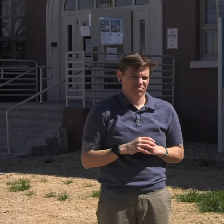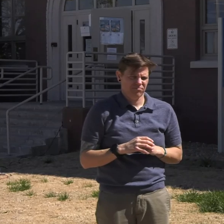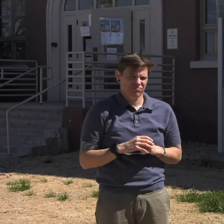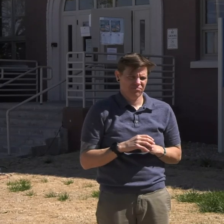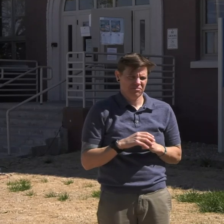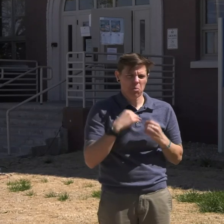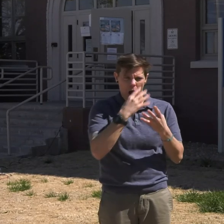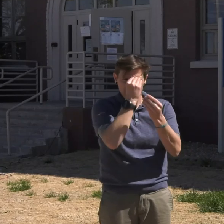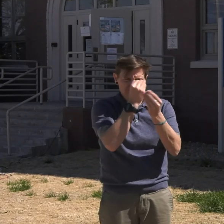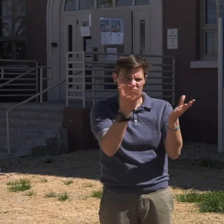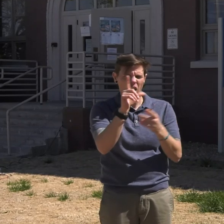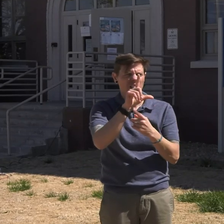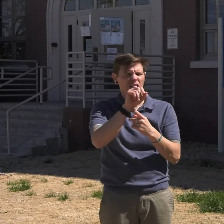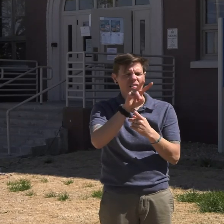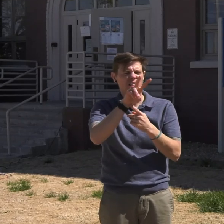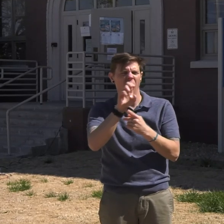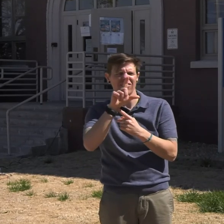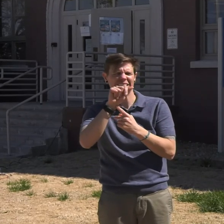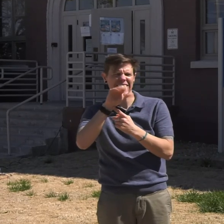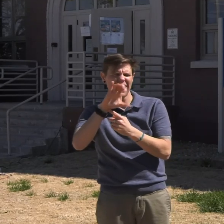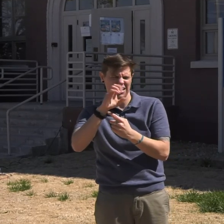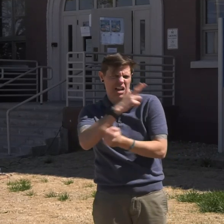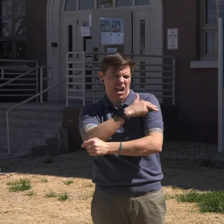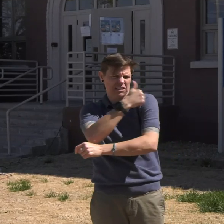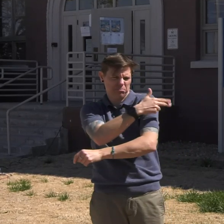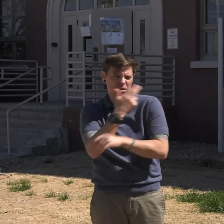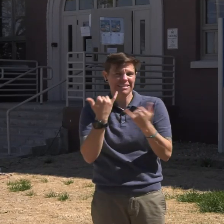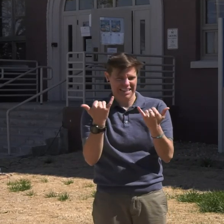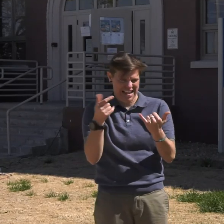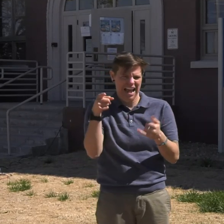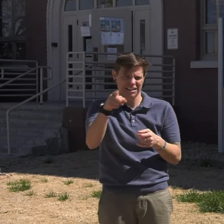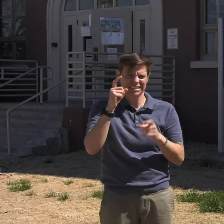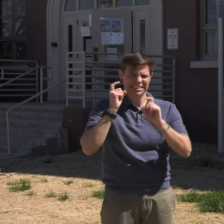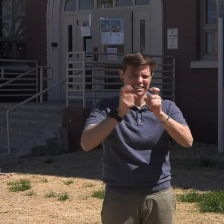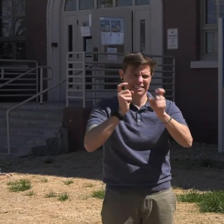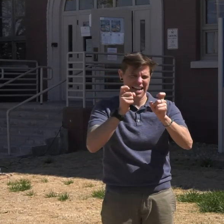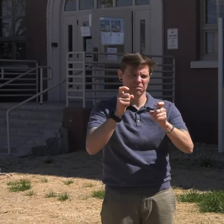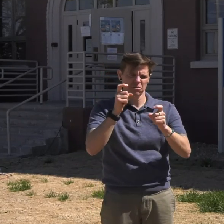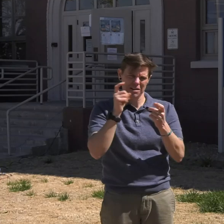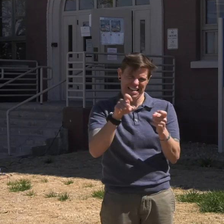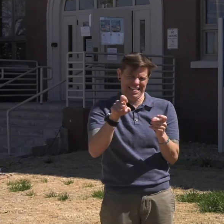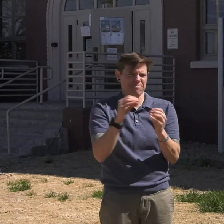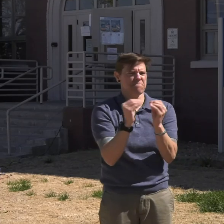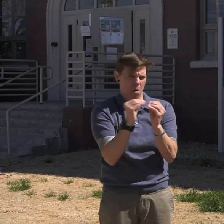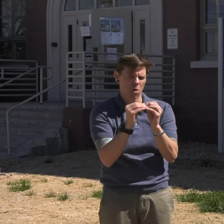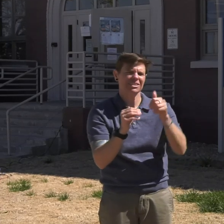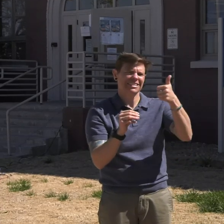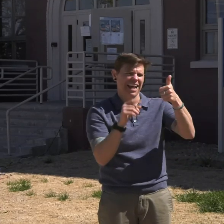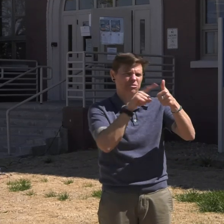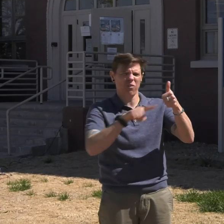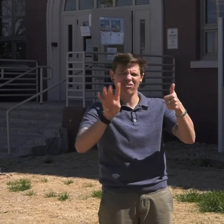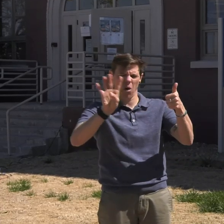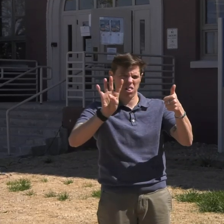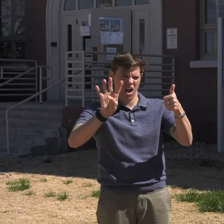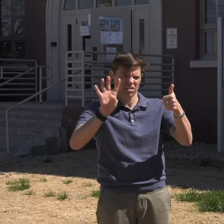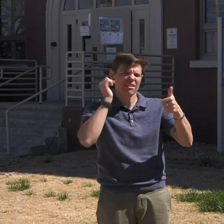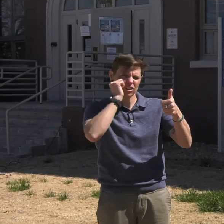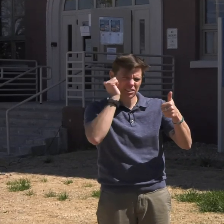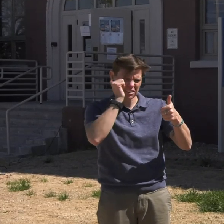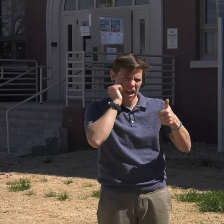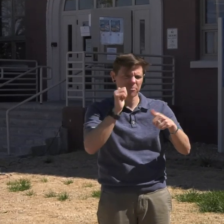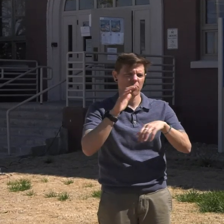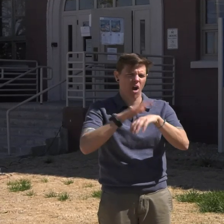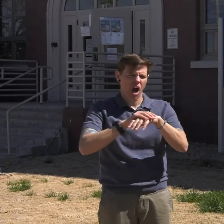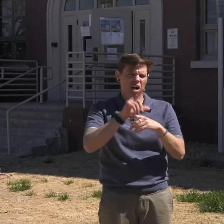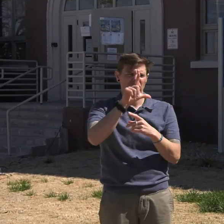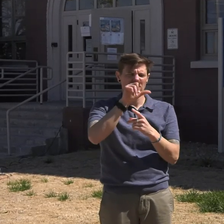a blood drive on Wednesday between 10 a.m. and 4 p.m. in the parking lot of Longfellow Elementary. That's right off Lomas